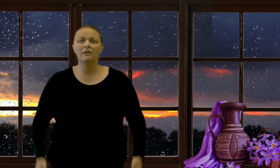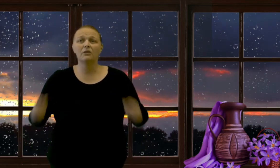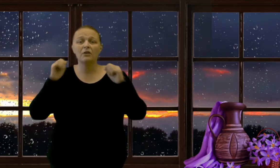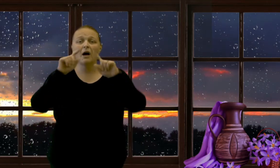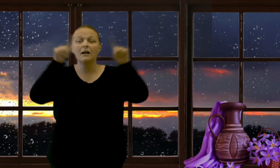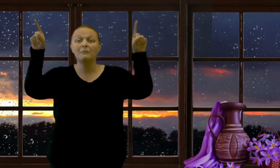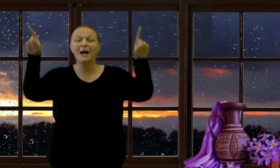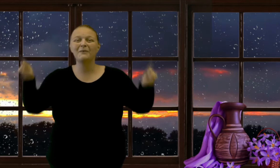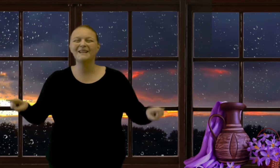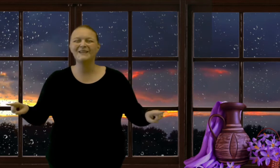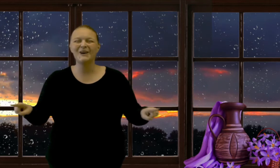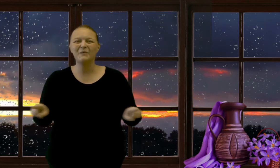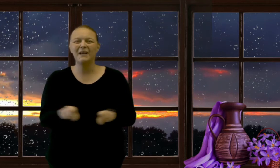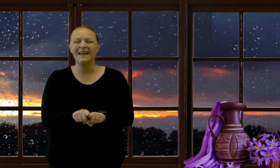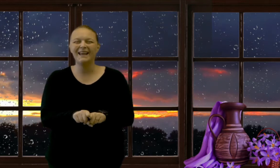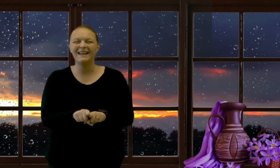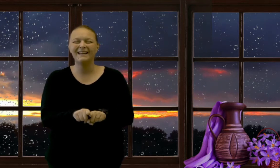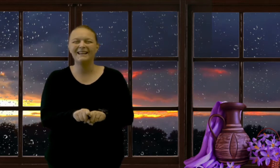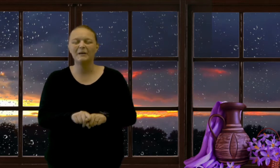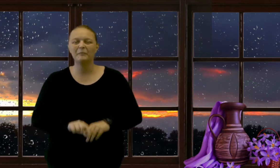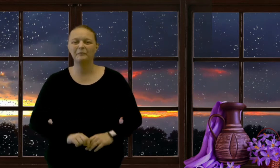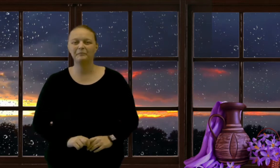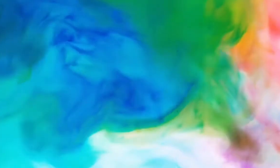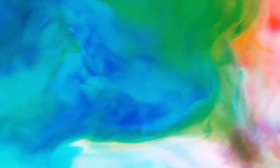patter, on my window pane.